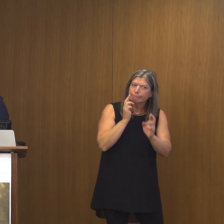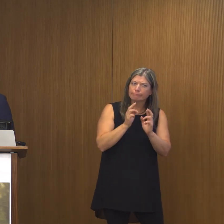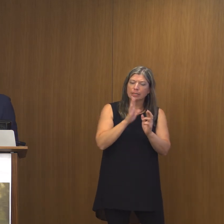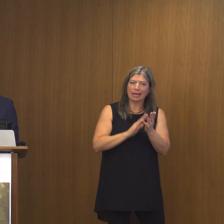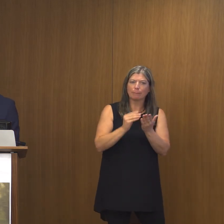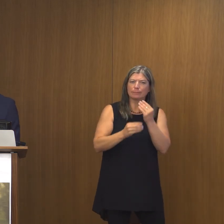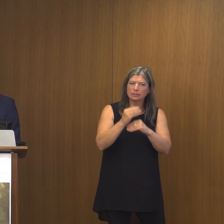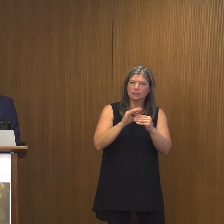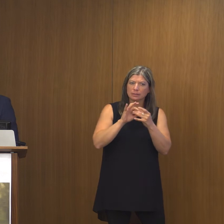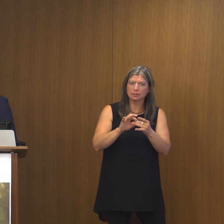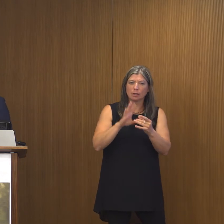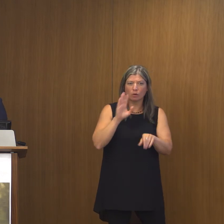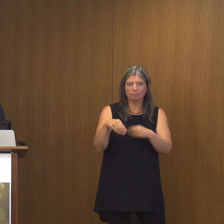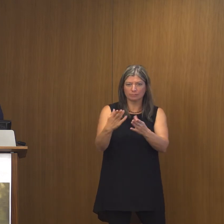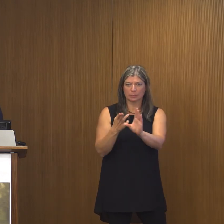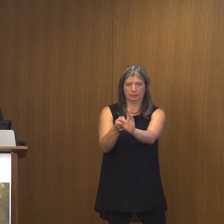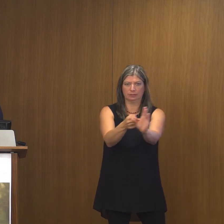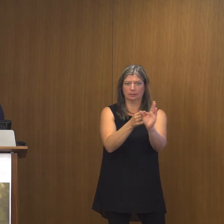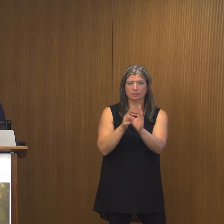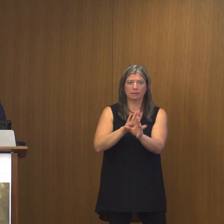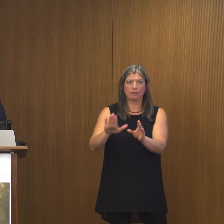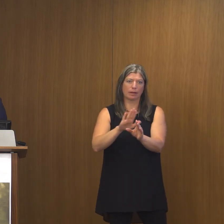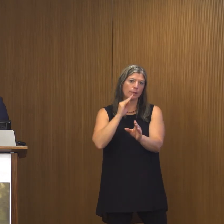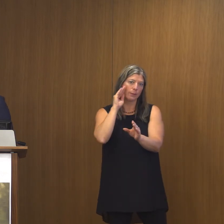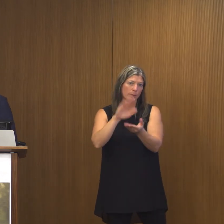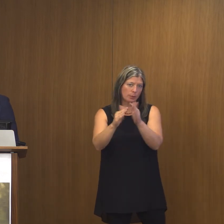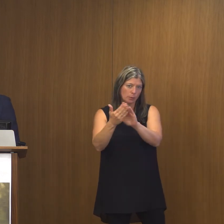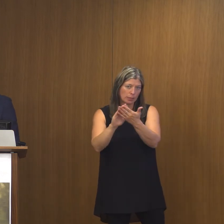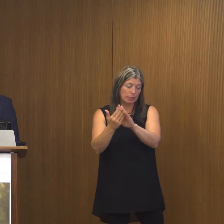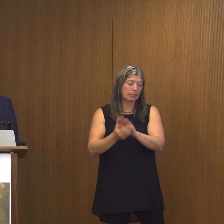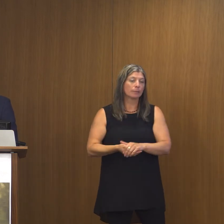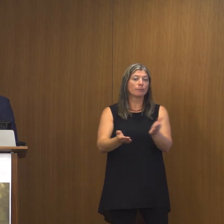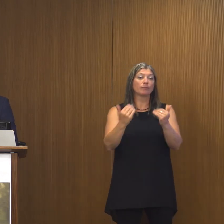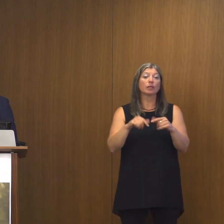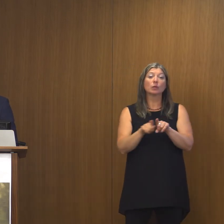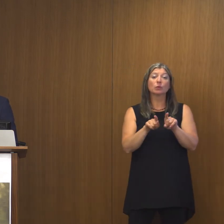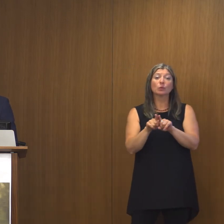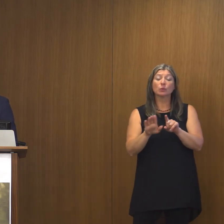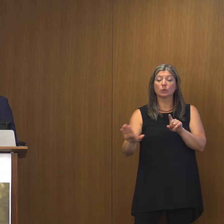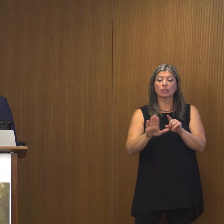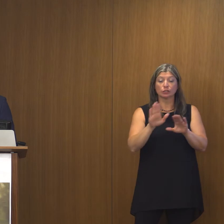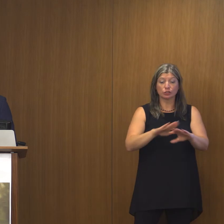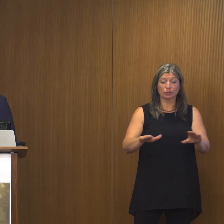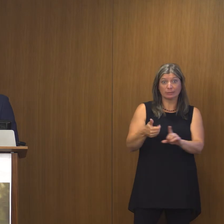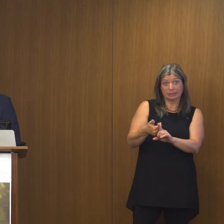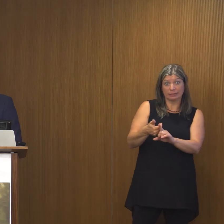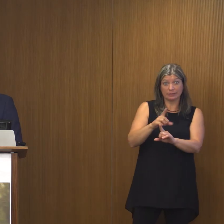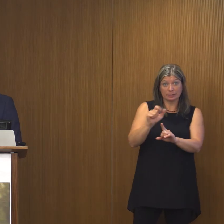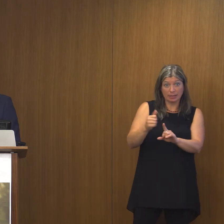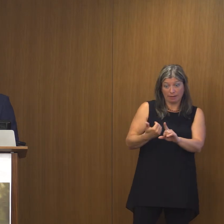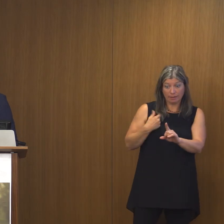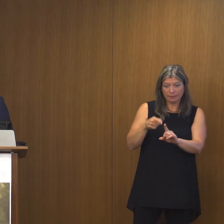developing and implementing policies to promote participation in leisure for children with disabilities, and